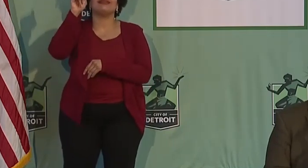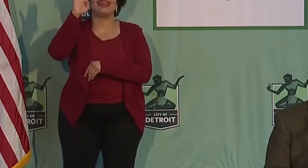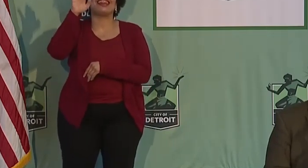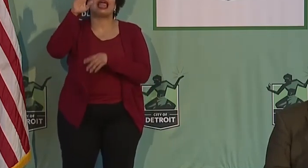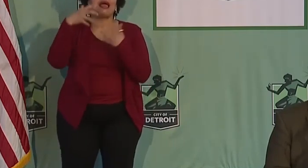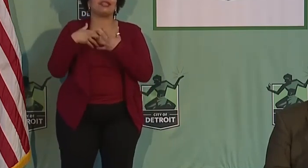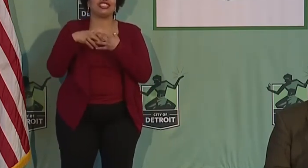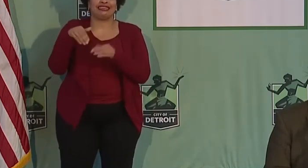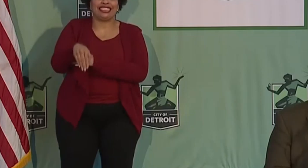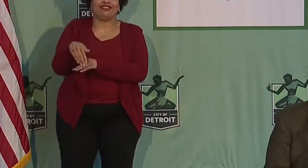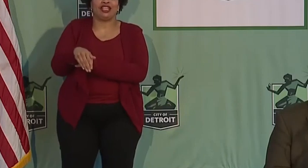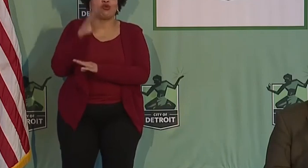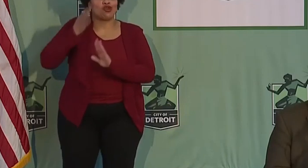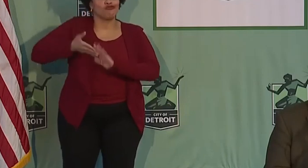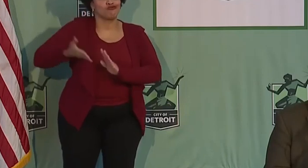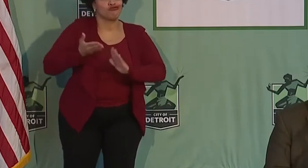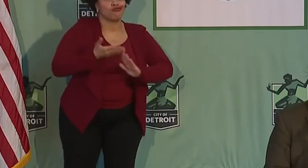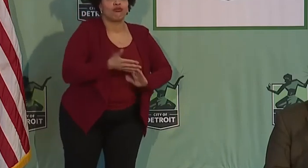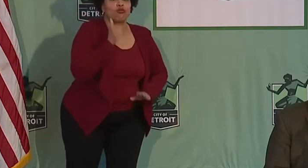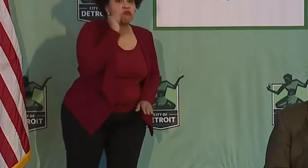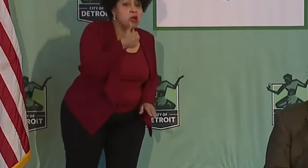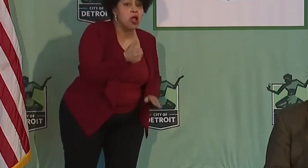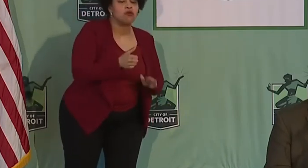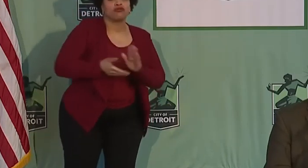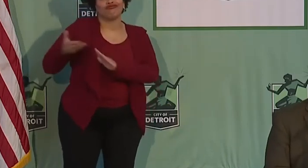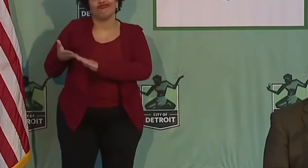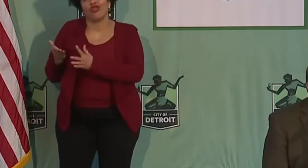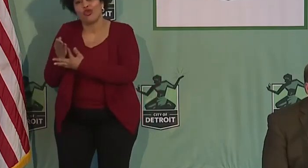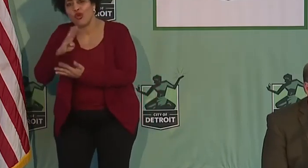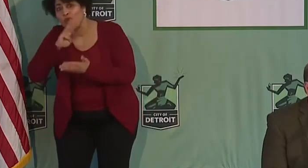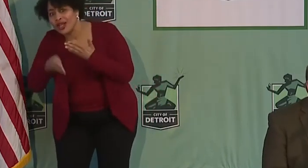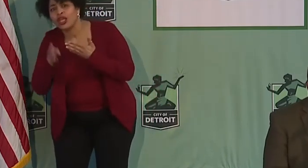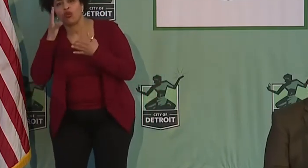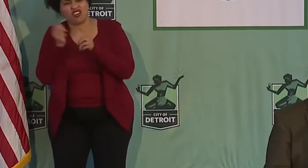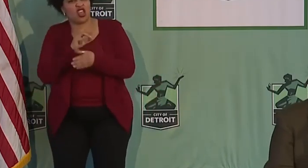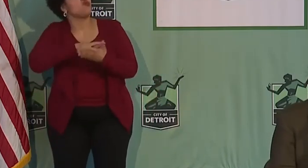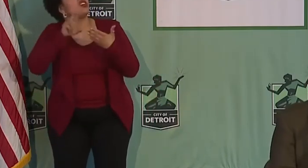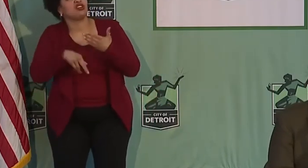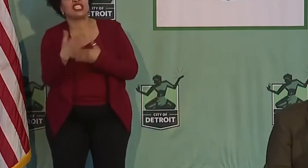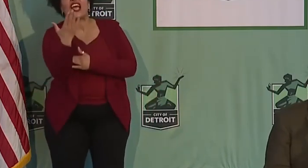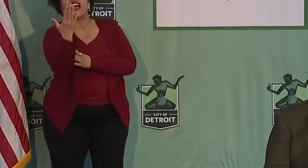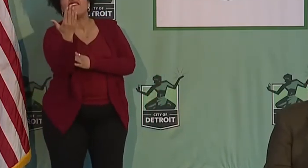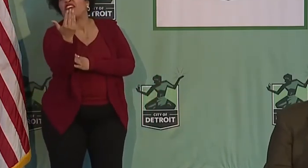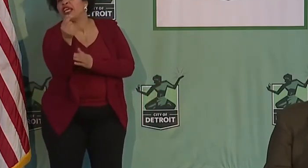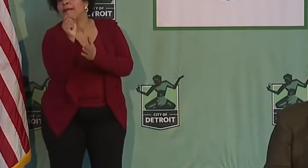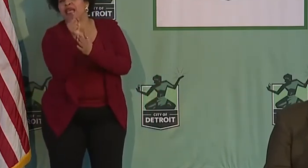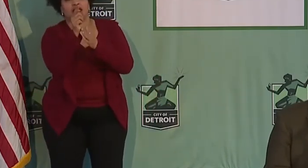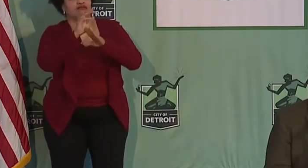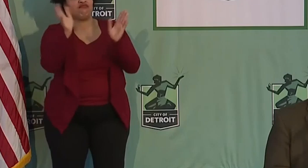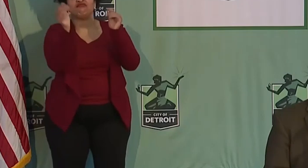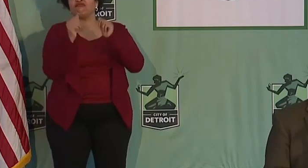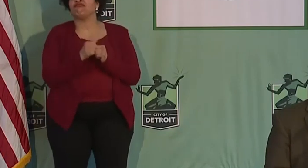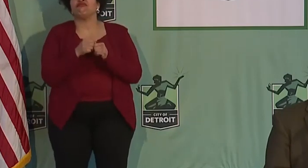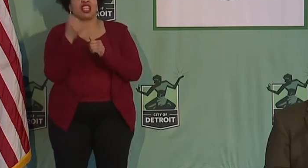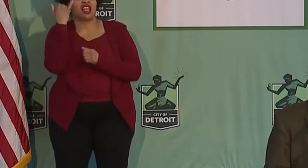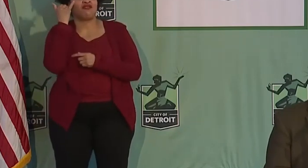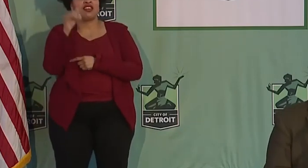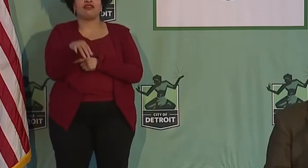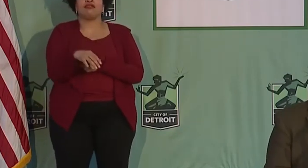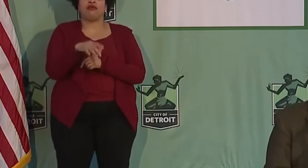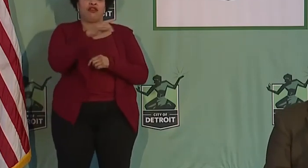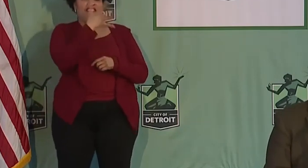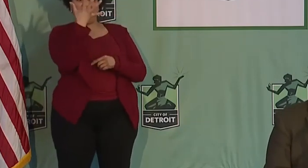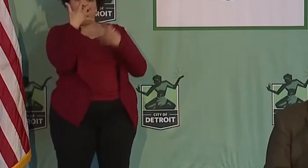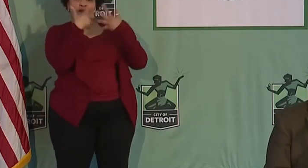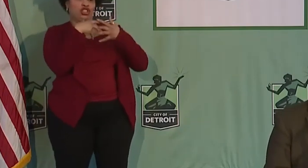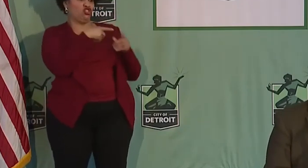And we'll be running them tomorrow and through the weekend. They will get results in 15 minutes. If these 5 Abbott